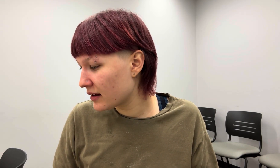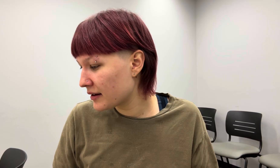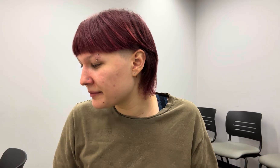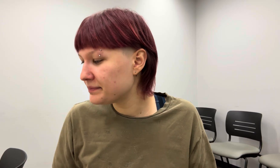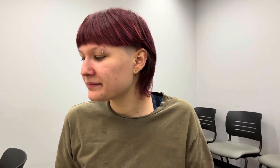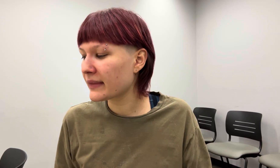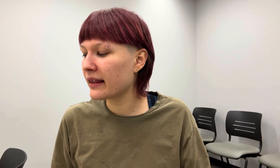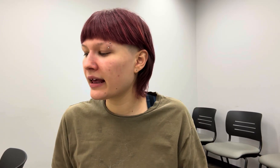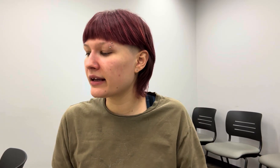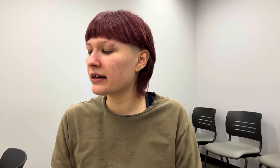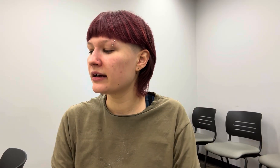And then